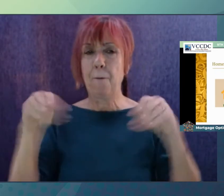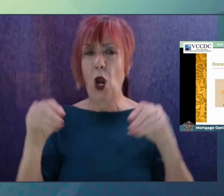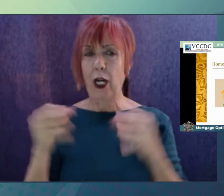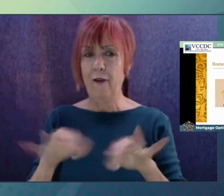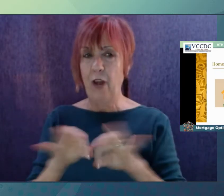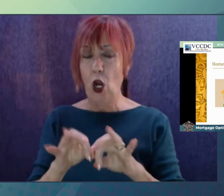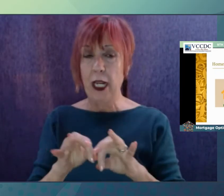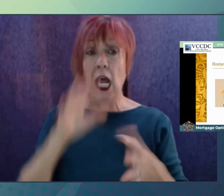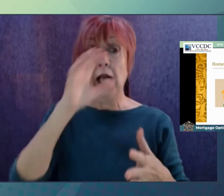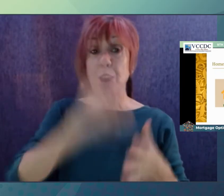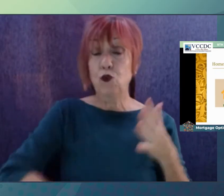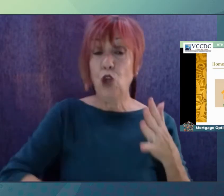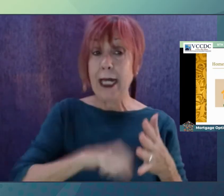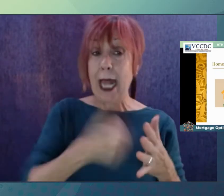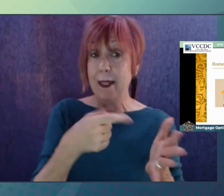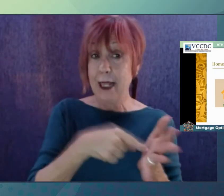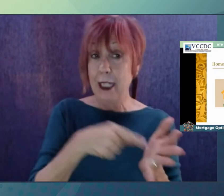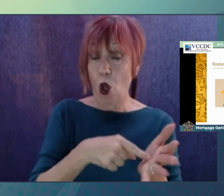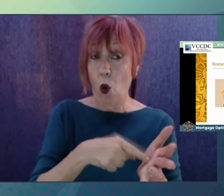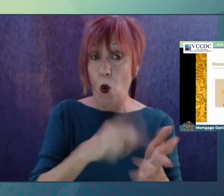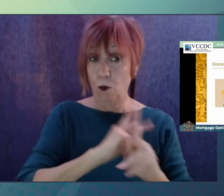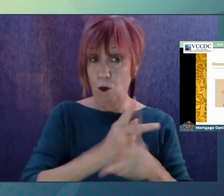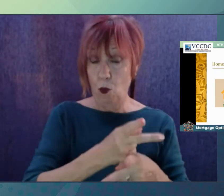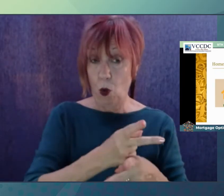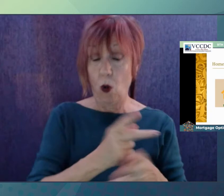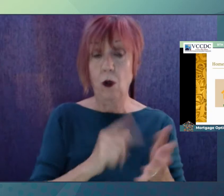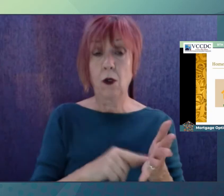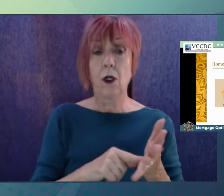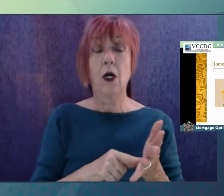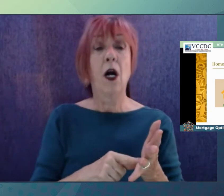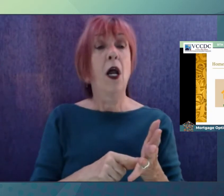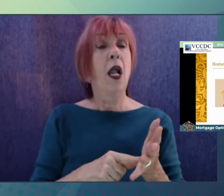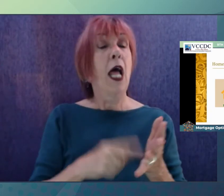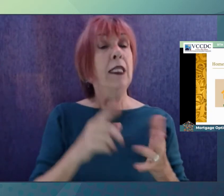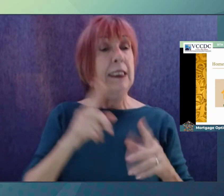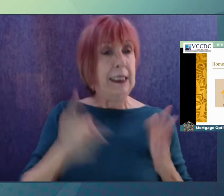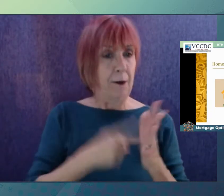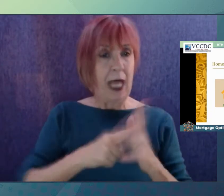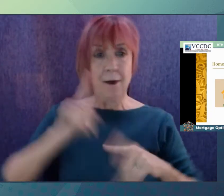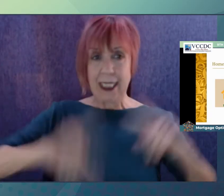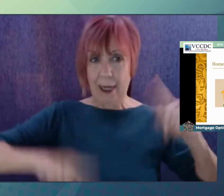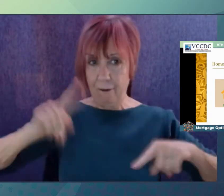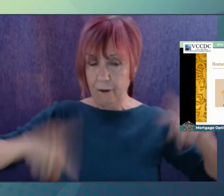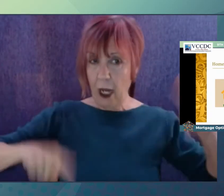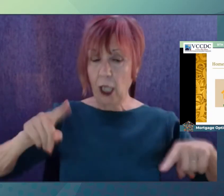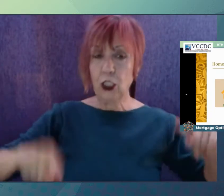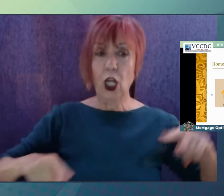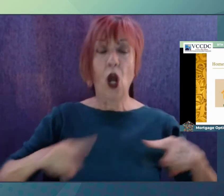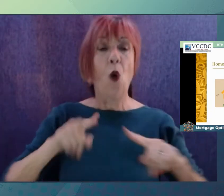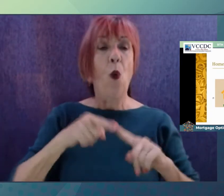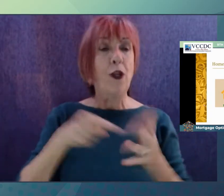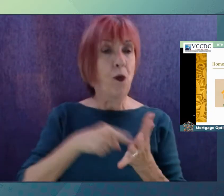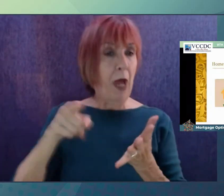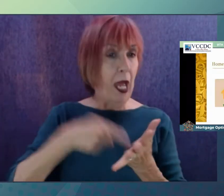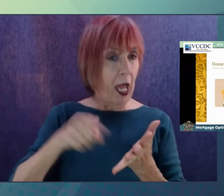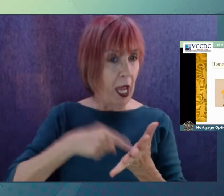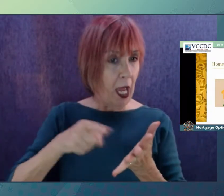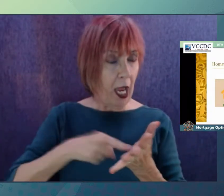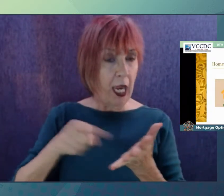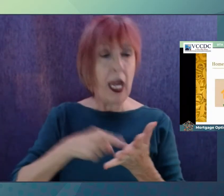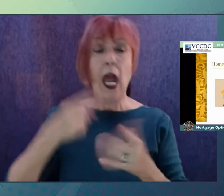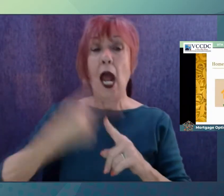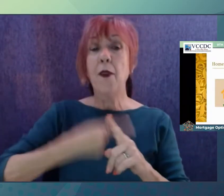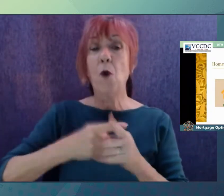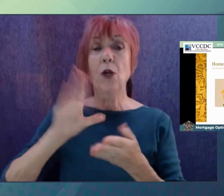that property. The amount of equity in a house or its value fluctuates over time as more payments are being made on the mortgage and